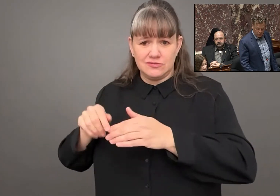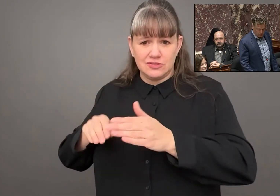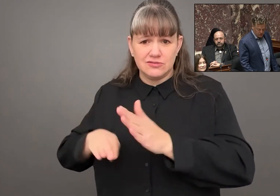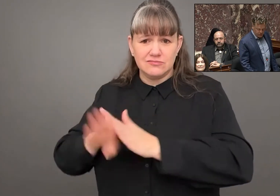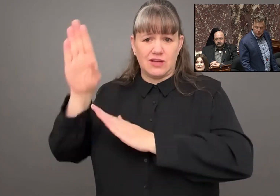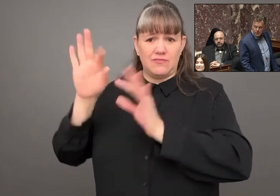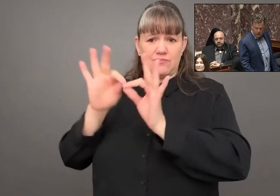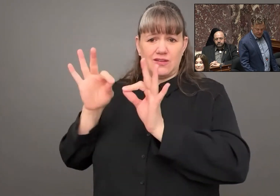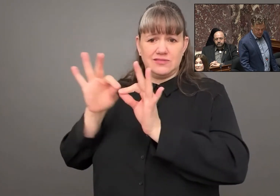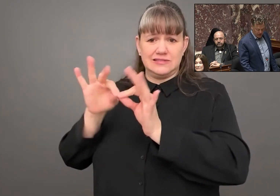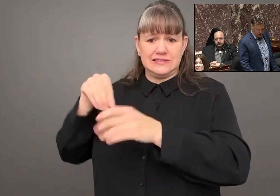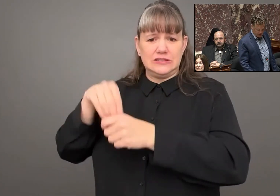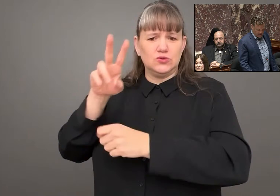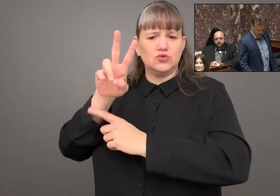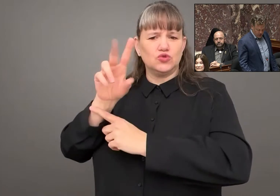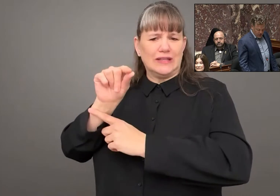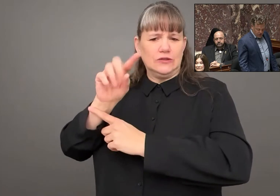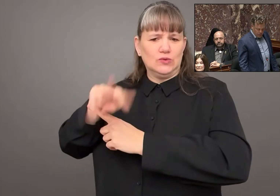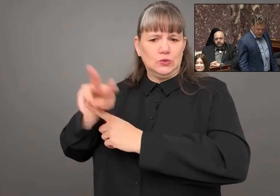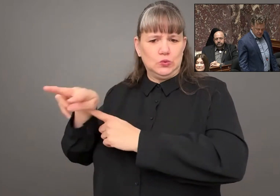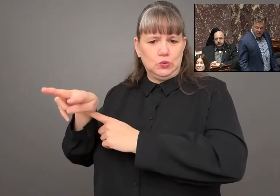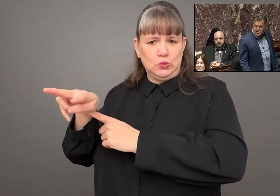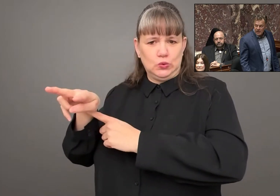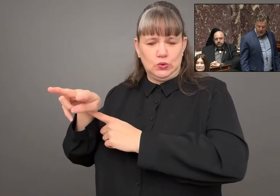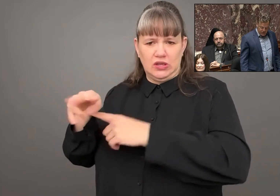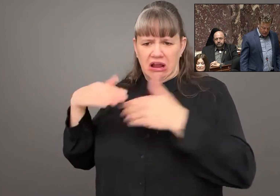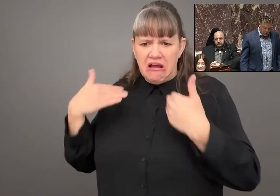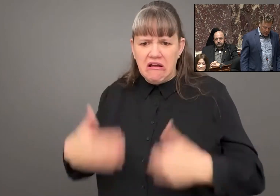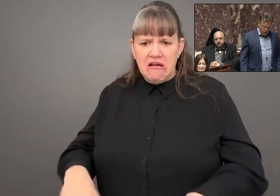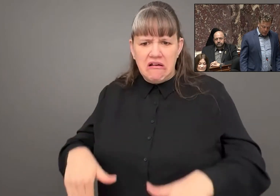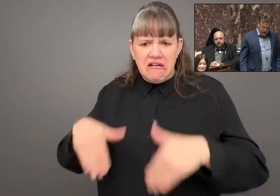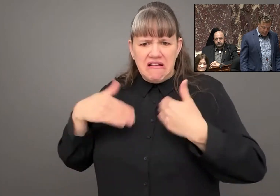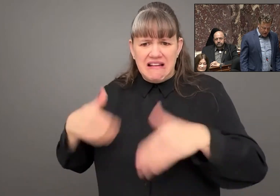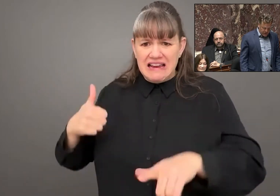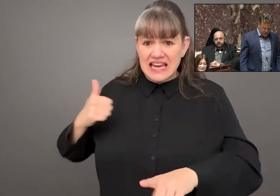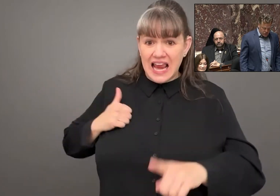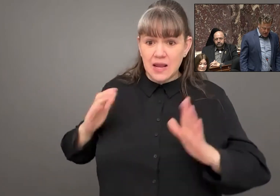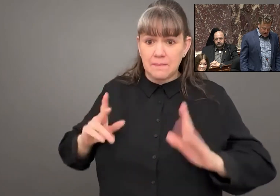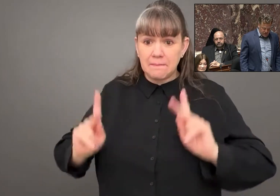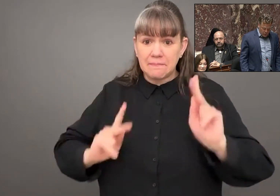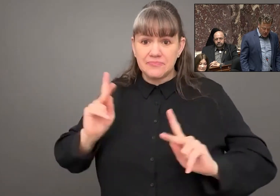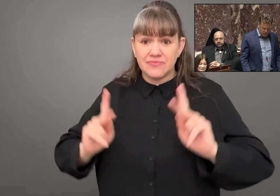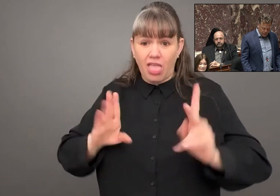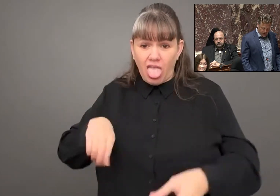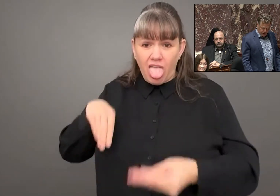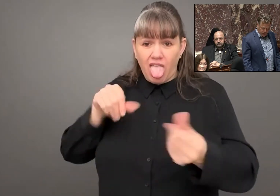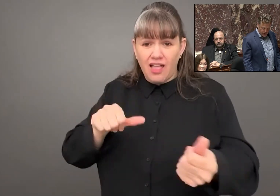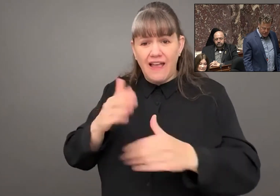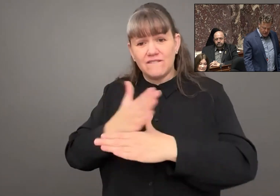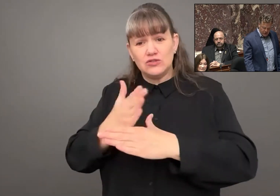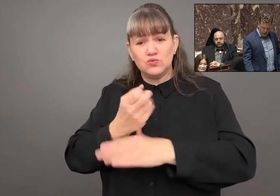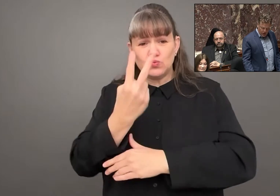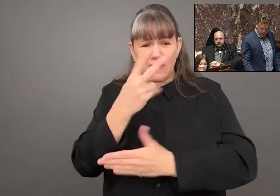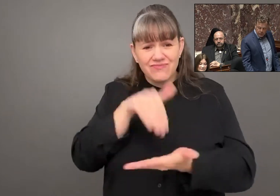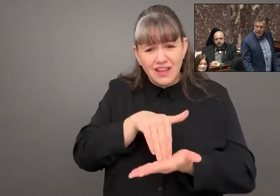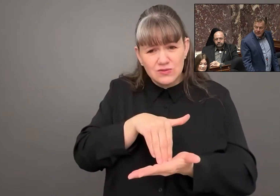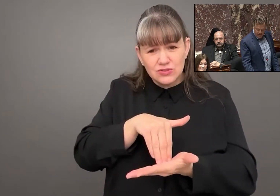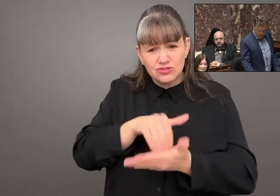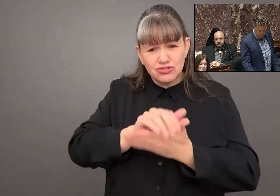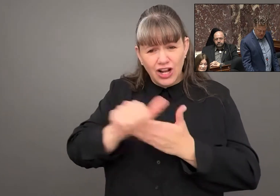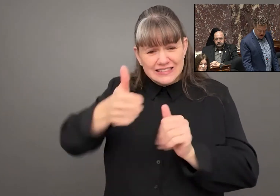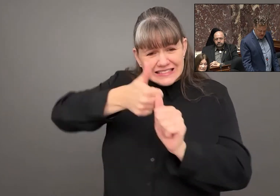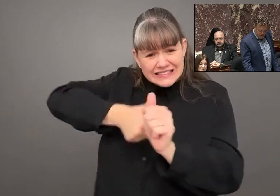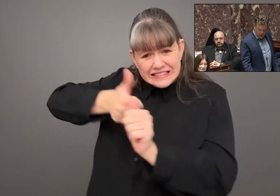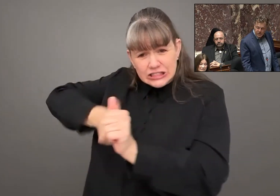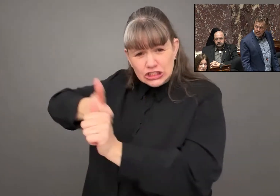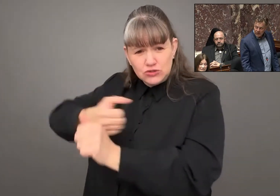remains vulnerable to future price spikes. The best protection against oil price spikes is to transition away from fossil fuels, and the Green Caucus will continue